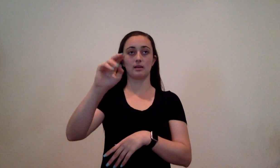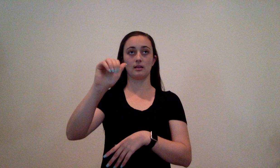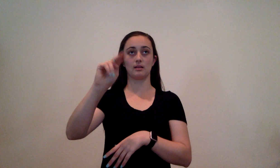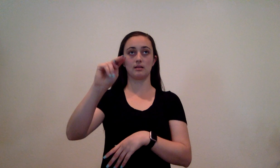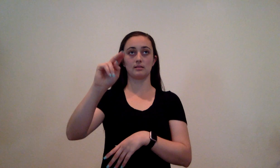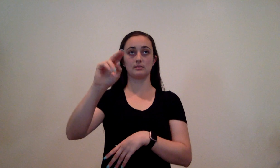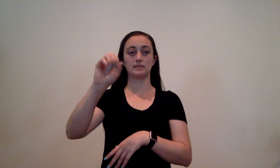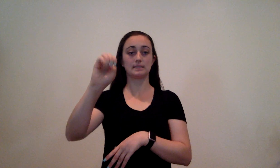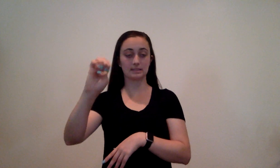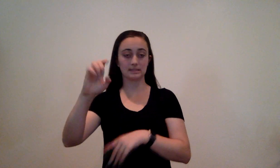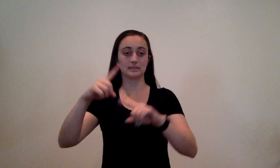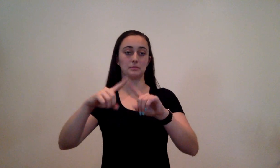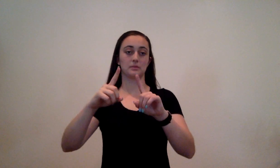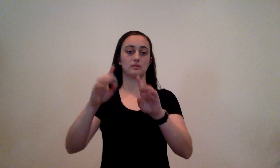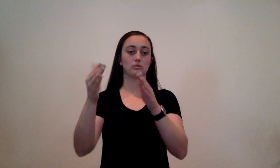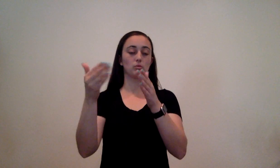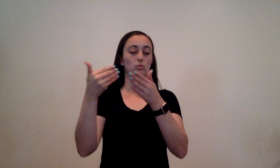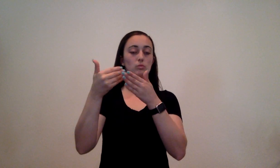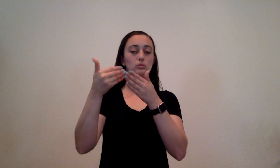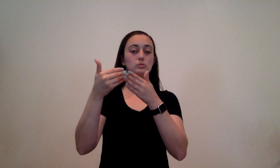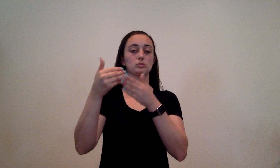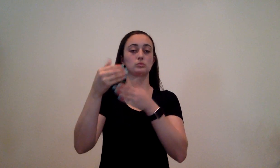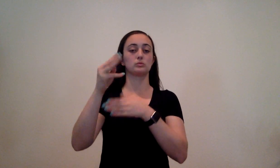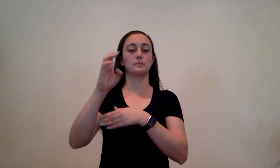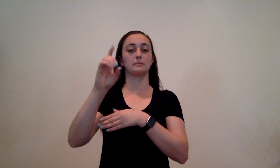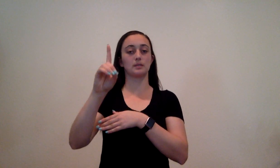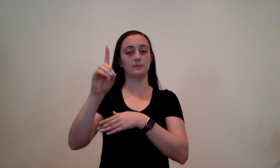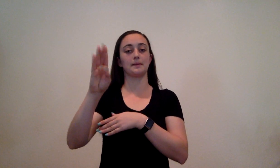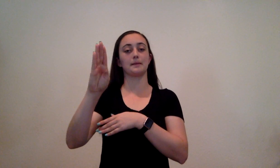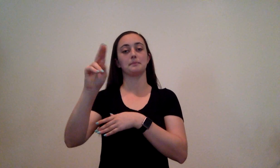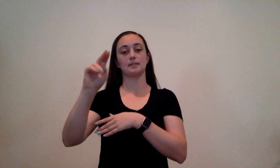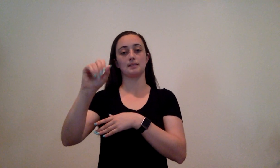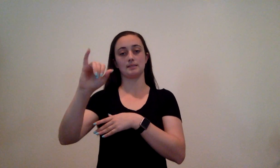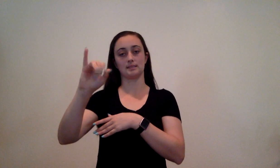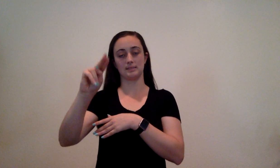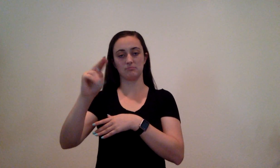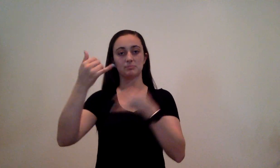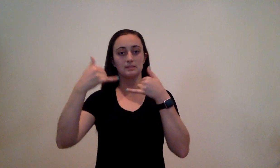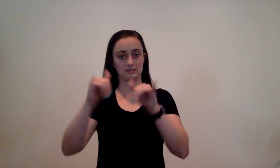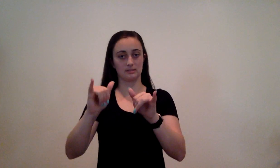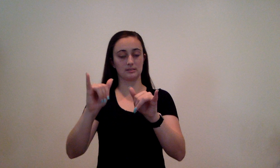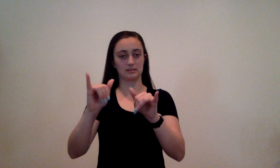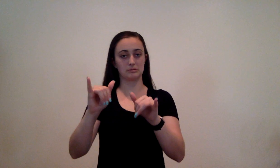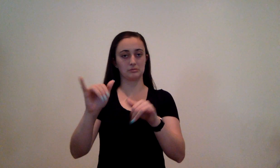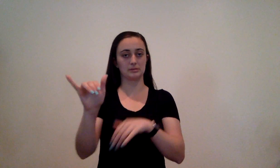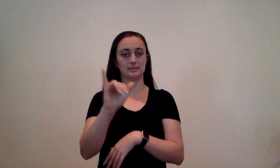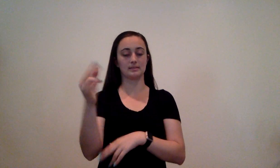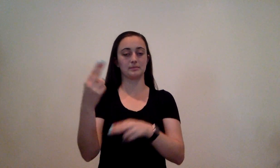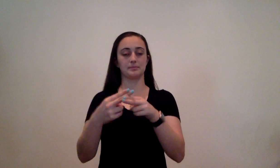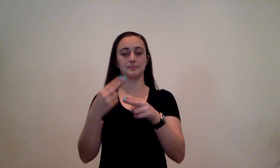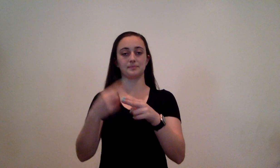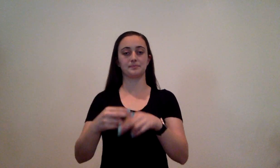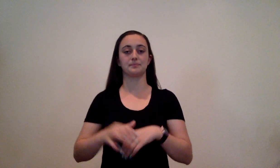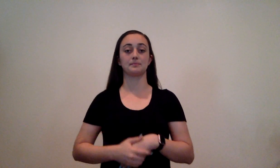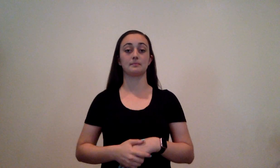Actually, it's still called the Mediterranean Basin. And in fact, ancient Greece, the place where that is, that's where modern day Greece is. And